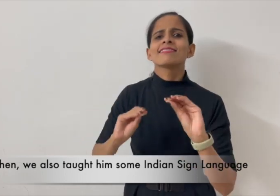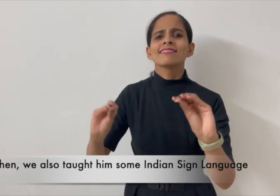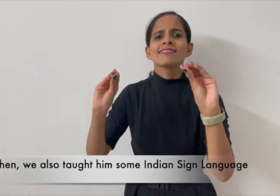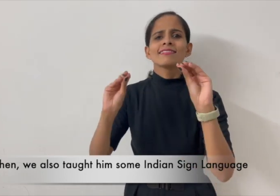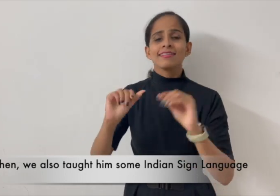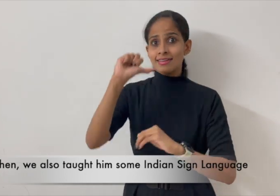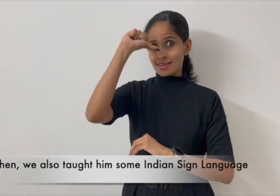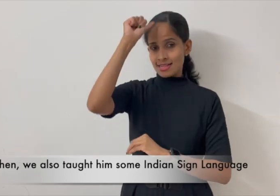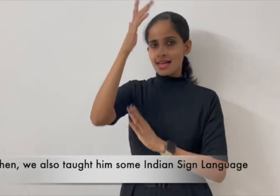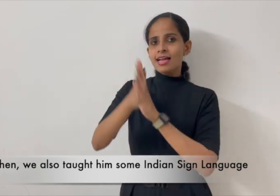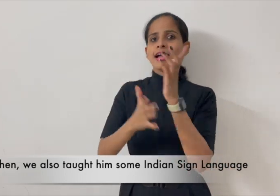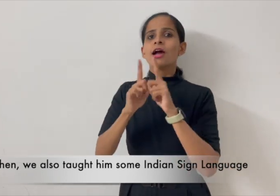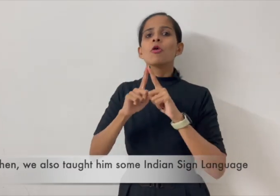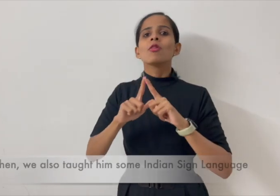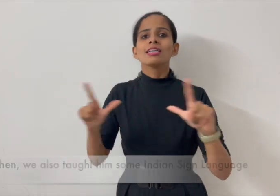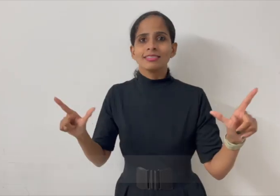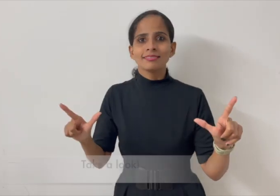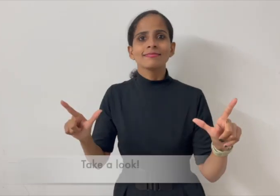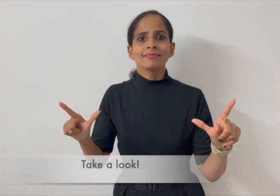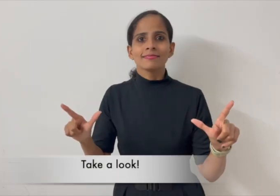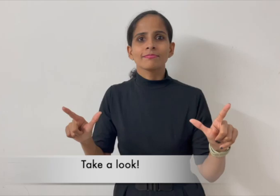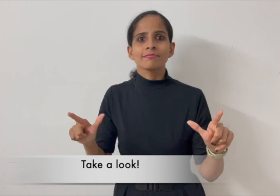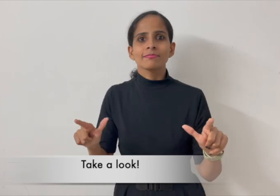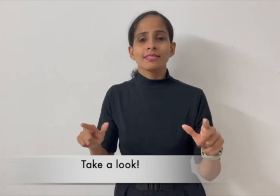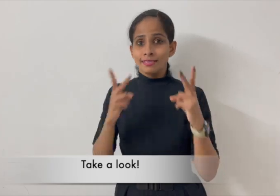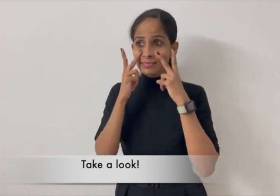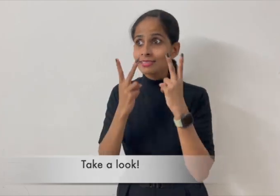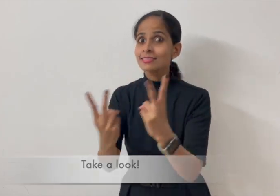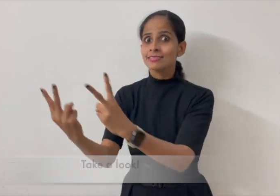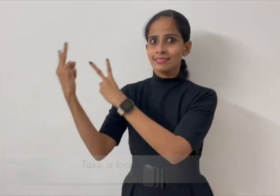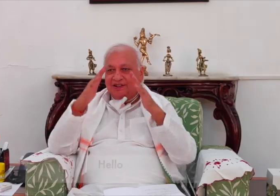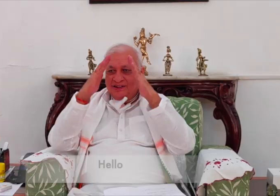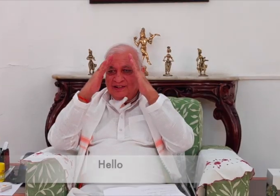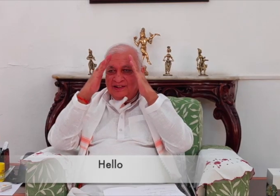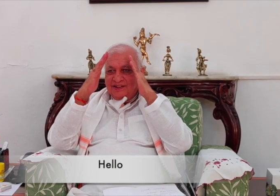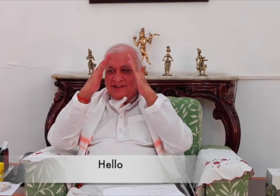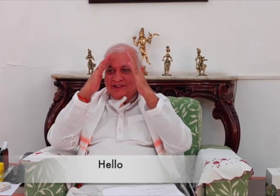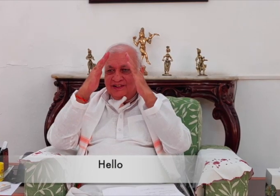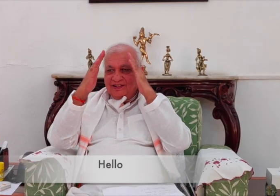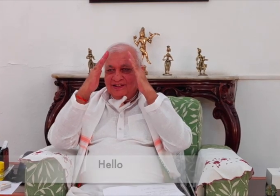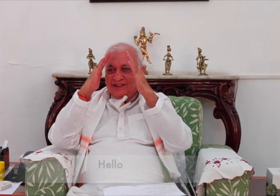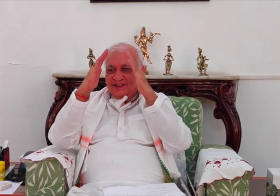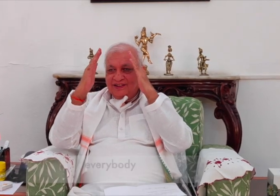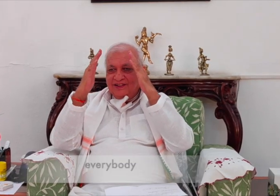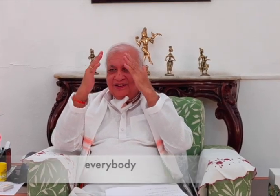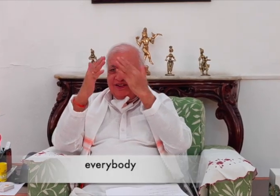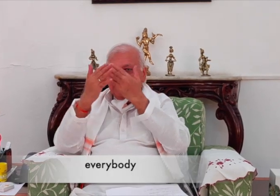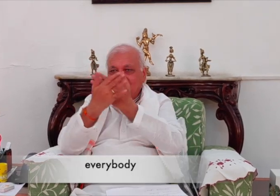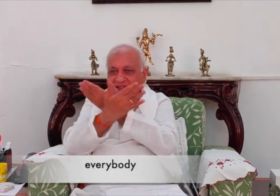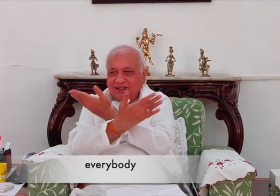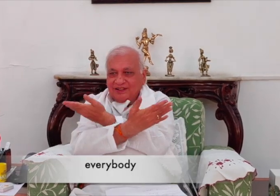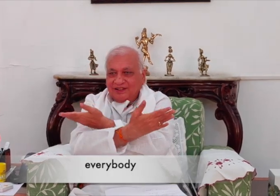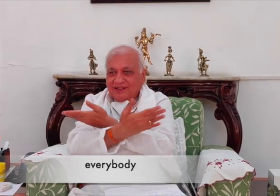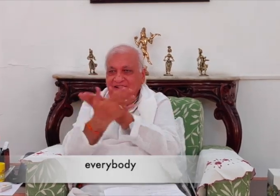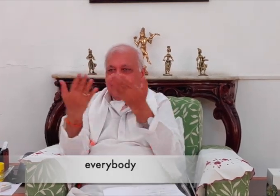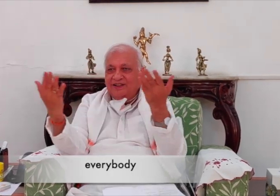Indian Sign Language. Take a look. Hello everybody.